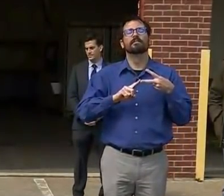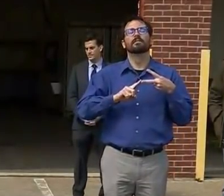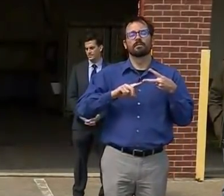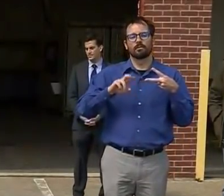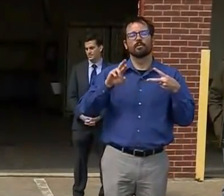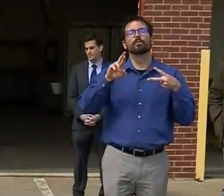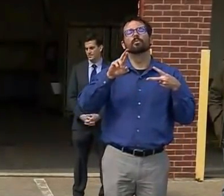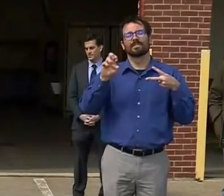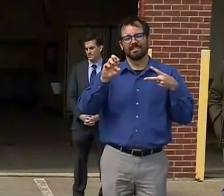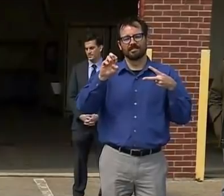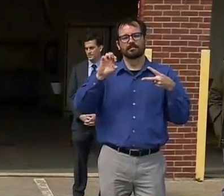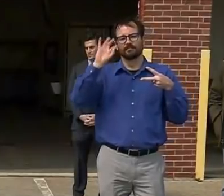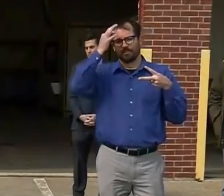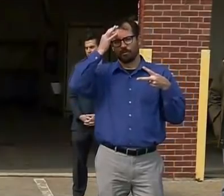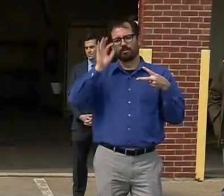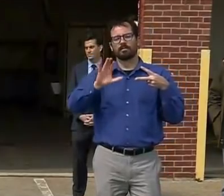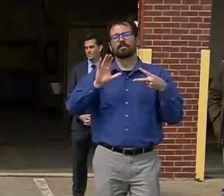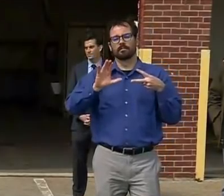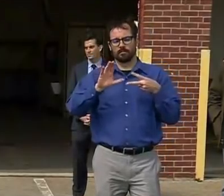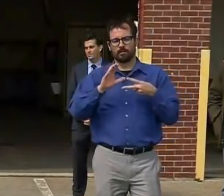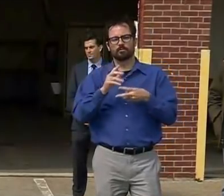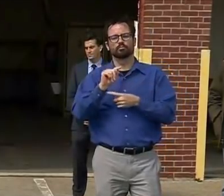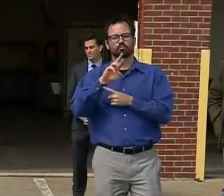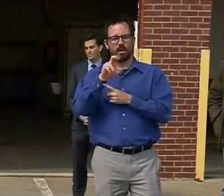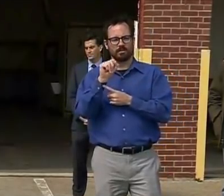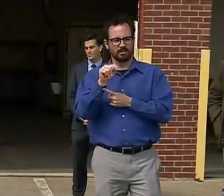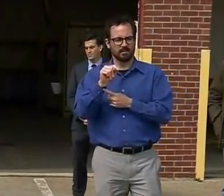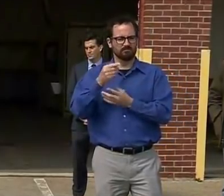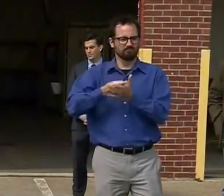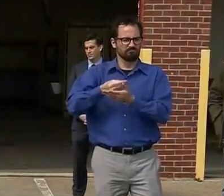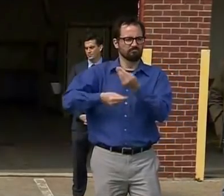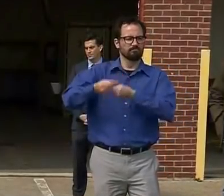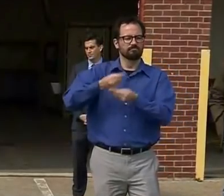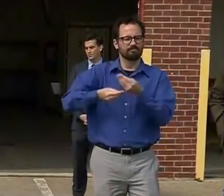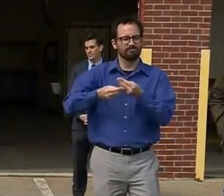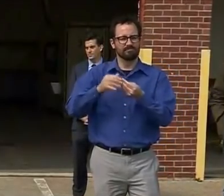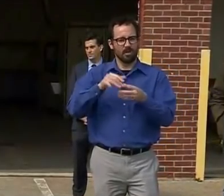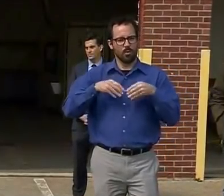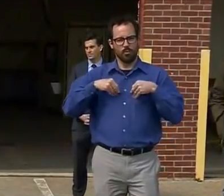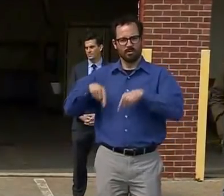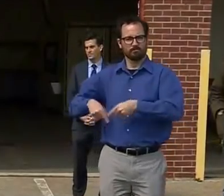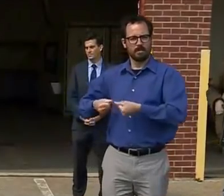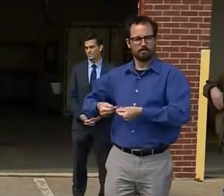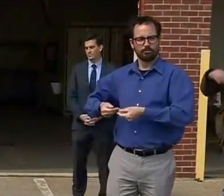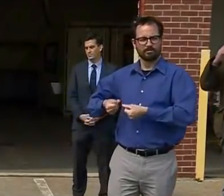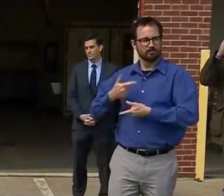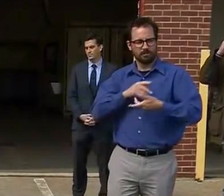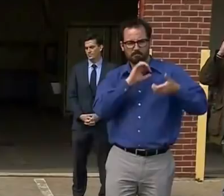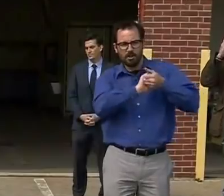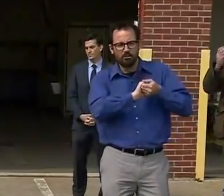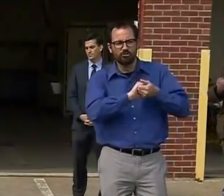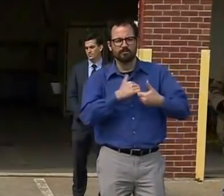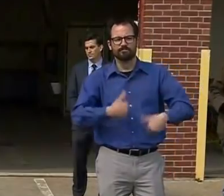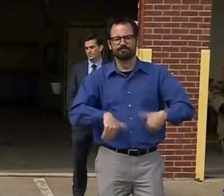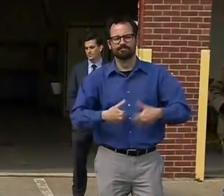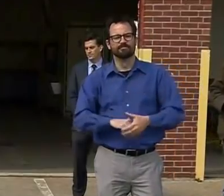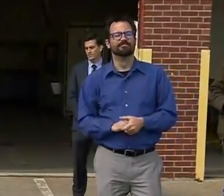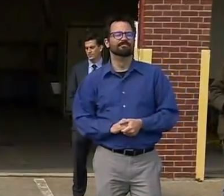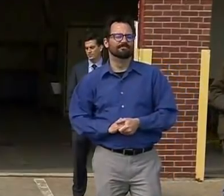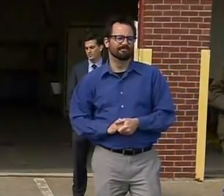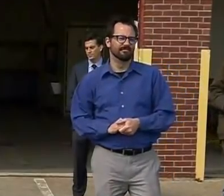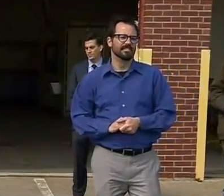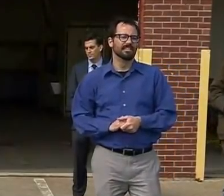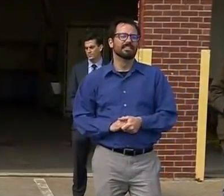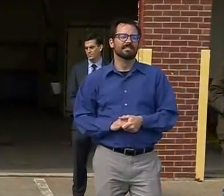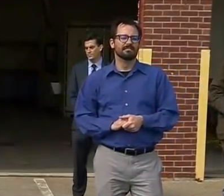declaration of state of emergency, they've been great partners in this endeavor, and they're not seeking any compensation. And I want to thank the governor for